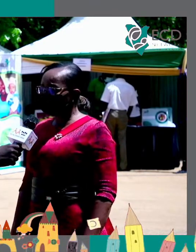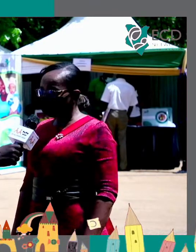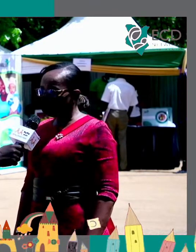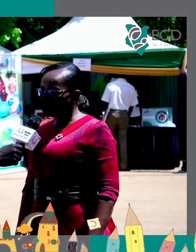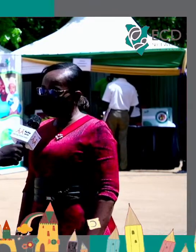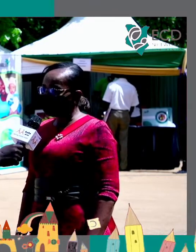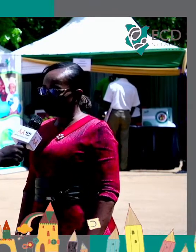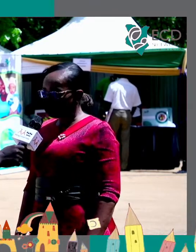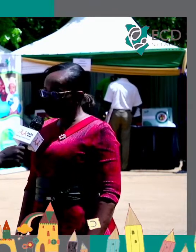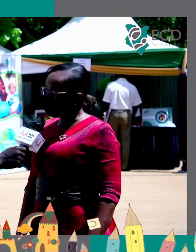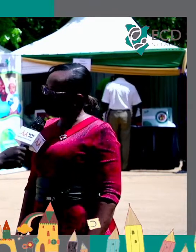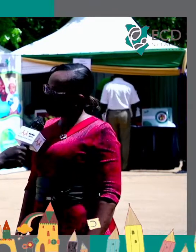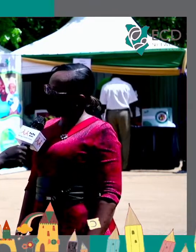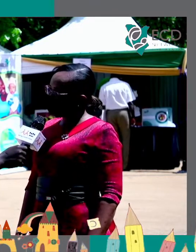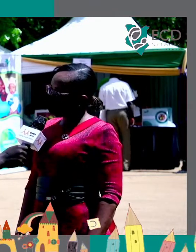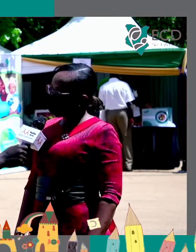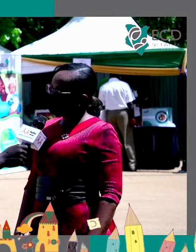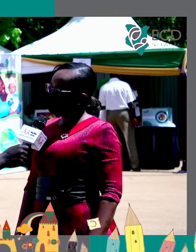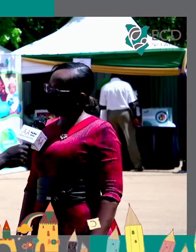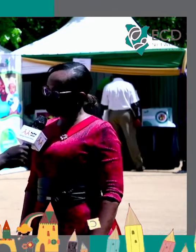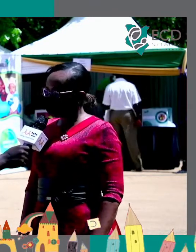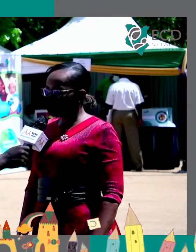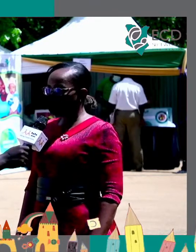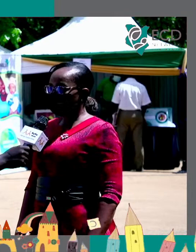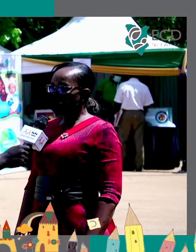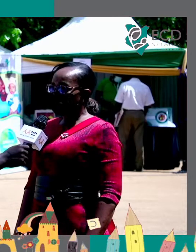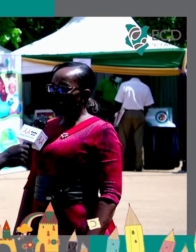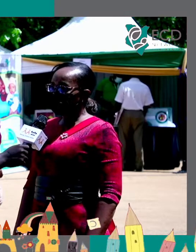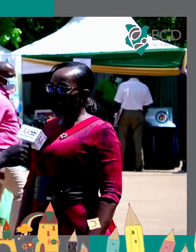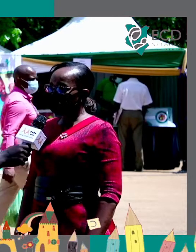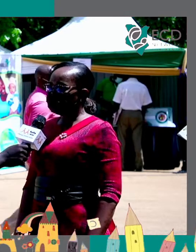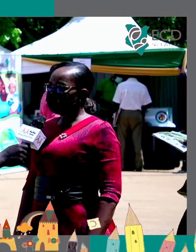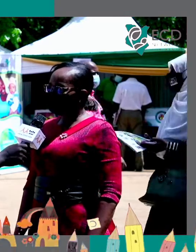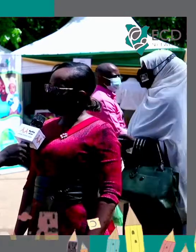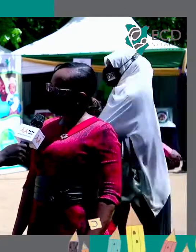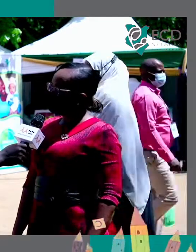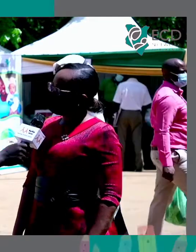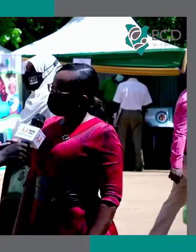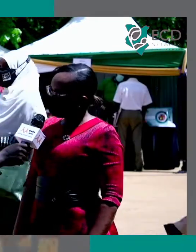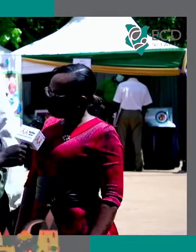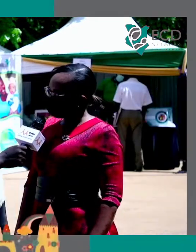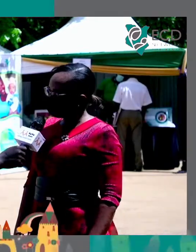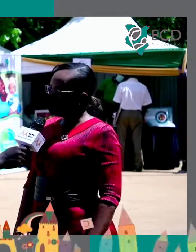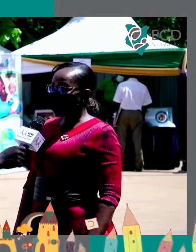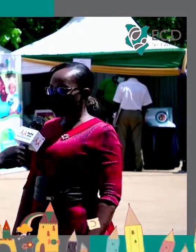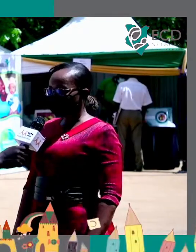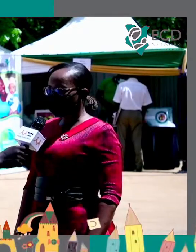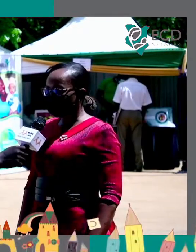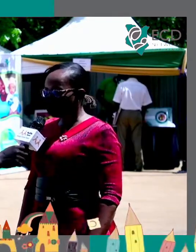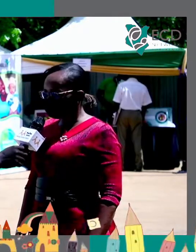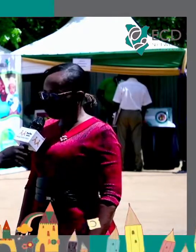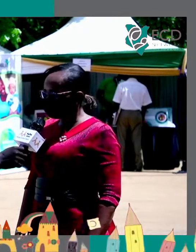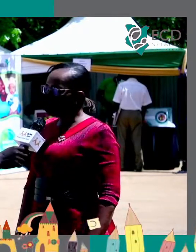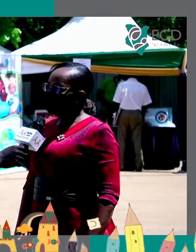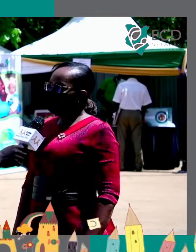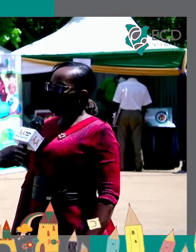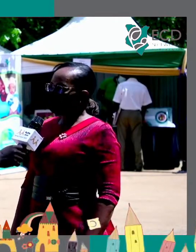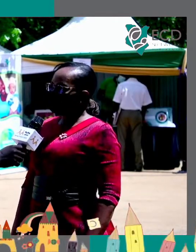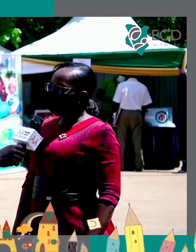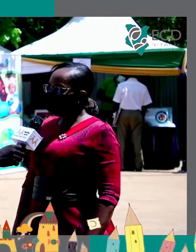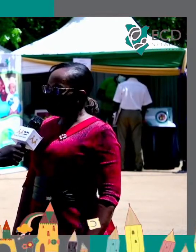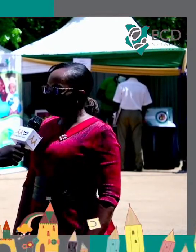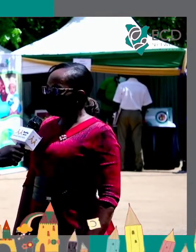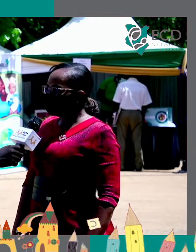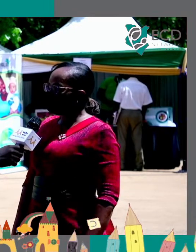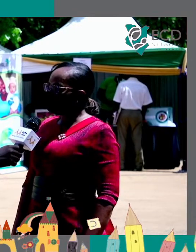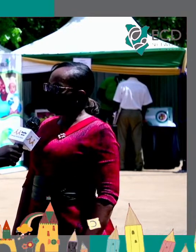Yes, we did give guidance. We have guidelines on the management of COVID-19 in children, the pediatric population,